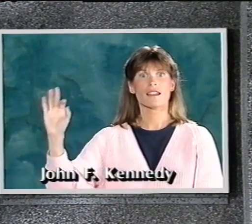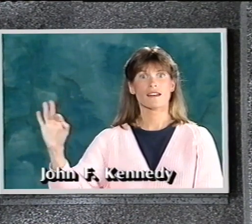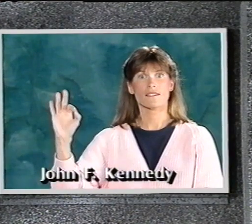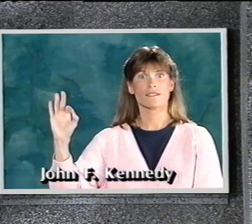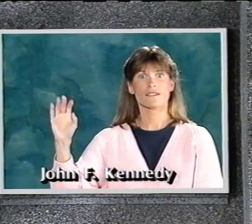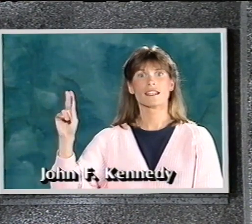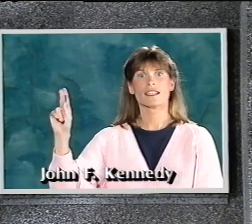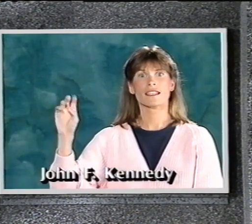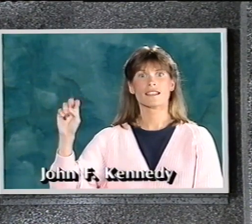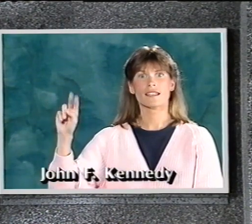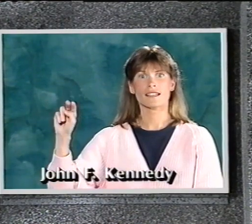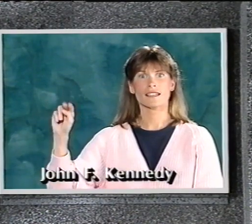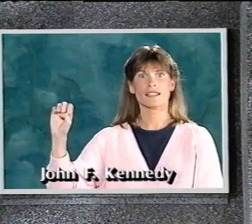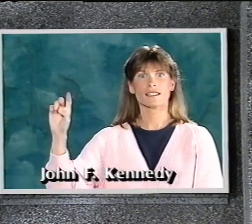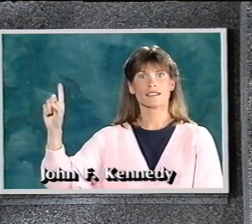models.